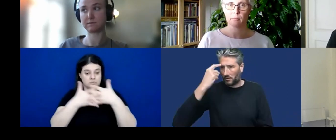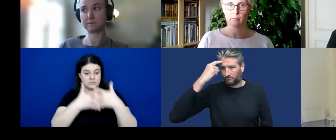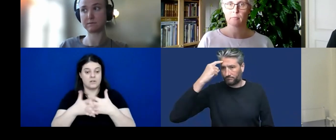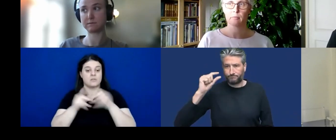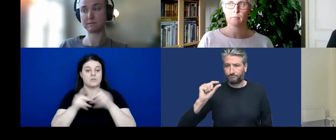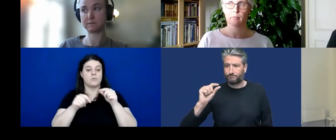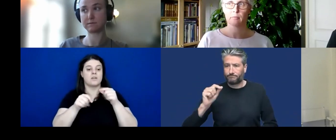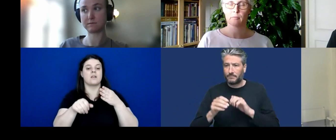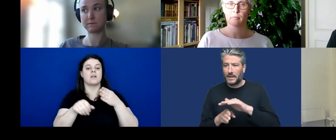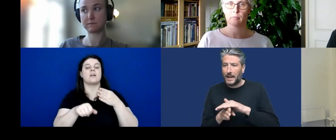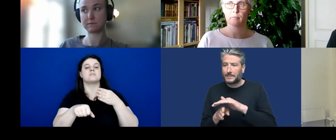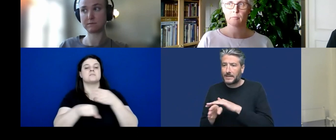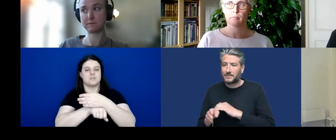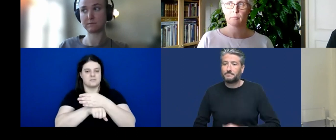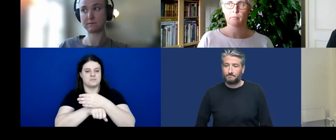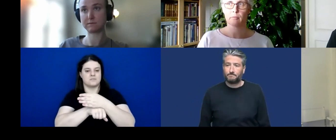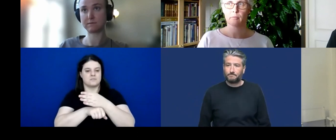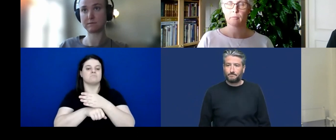by people at Facebook,